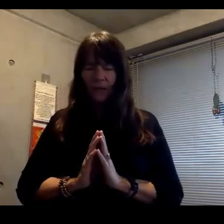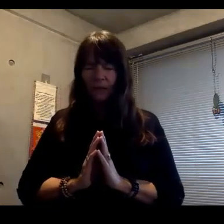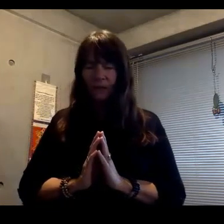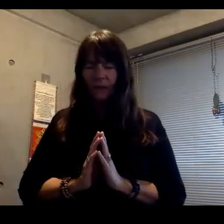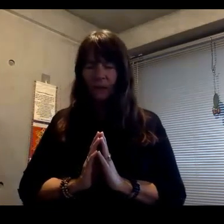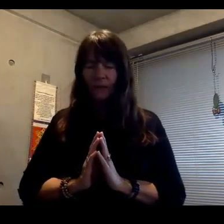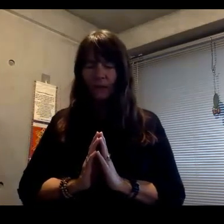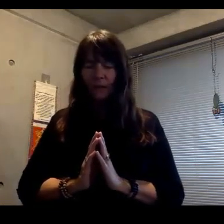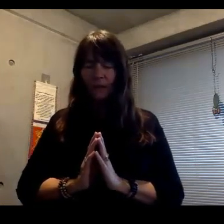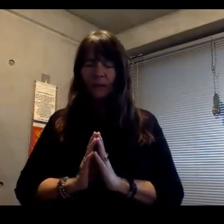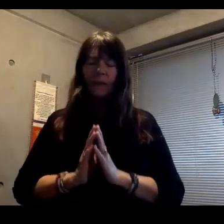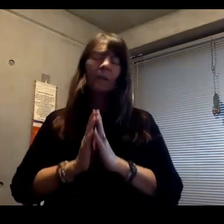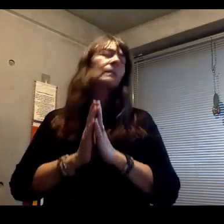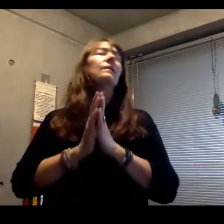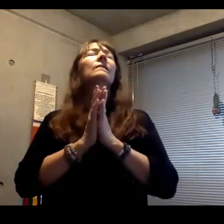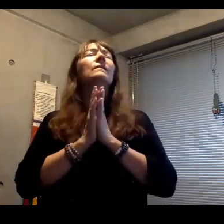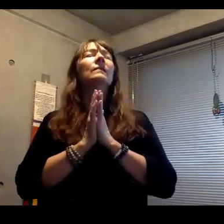Namaste. Absolutely.